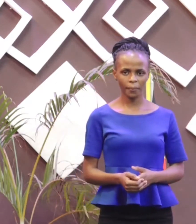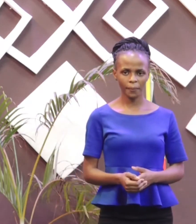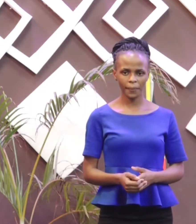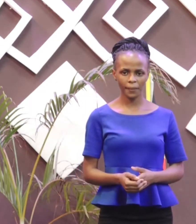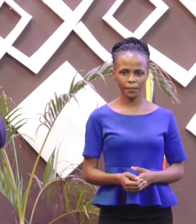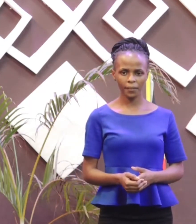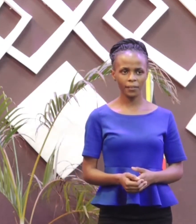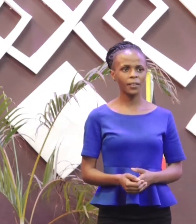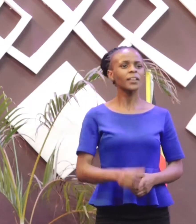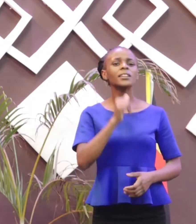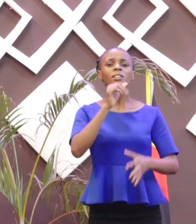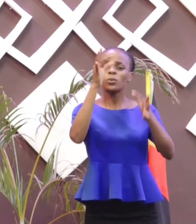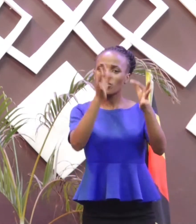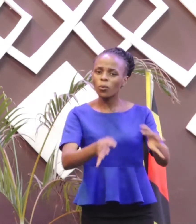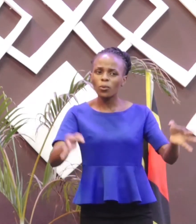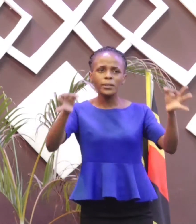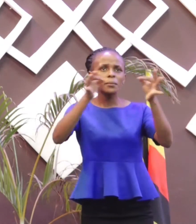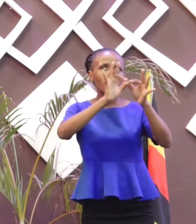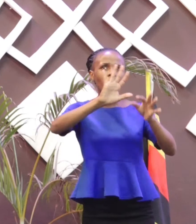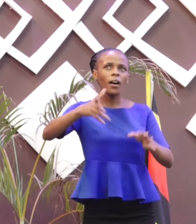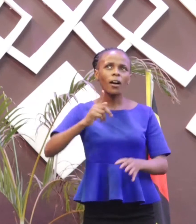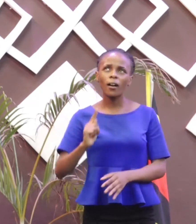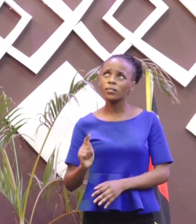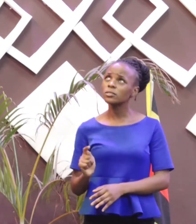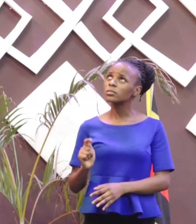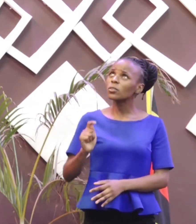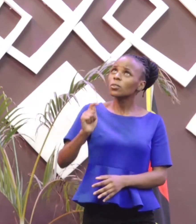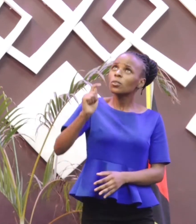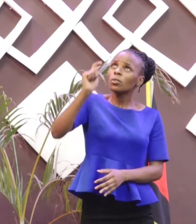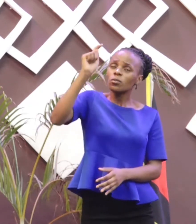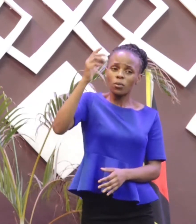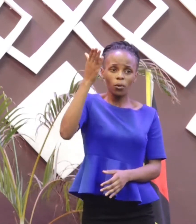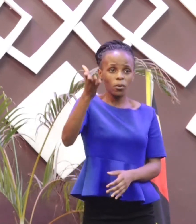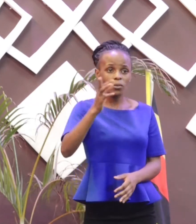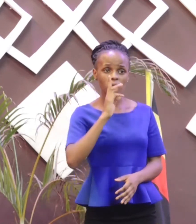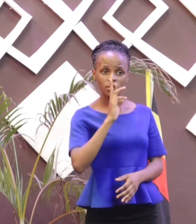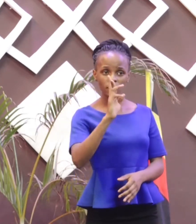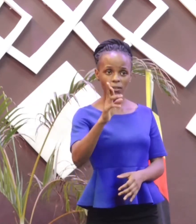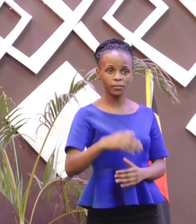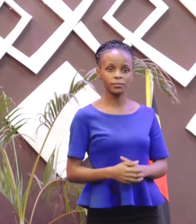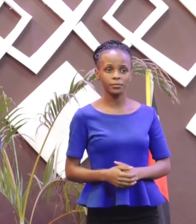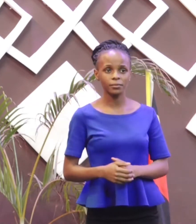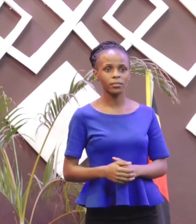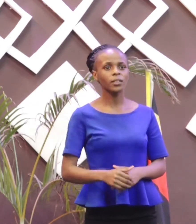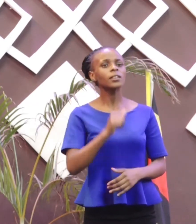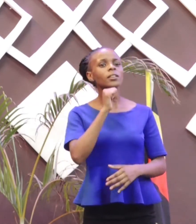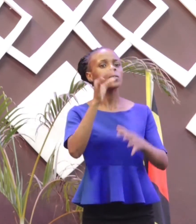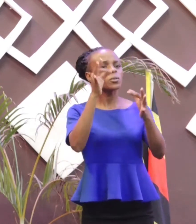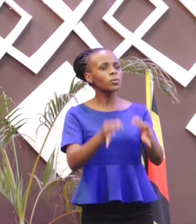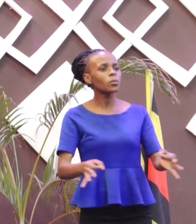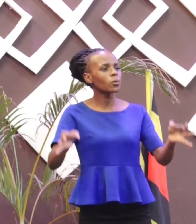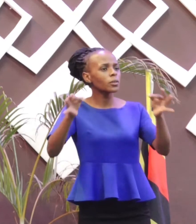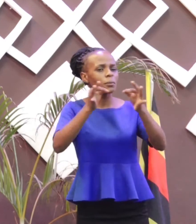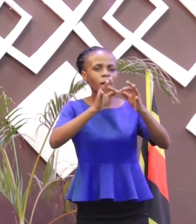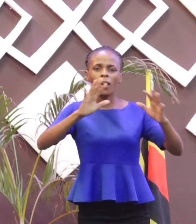Katonda yeyakyogedde. It doesn't matter how tall they are. Tetufaayo ku bawanvu kwenkana ki. It doesn't matter how